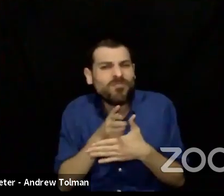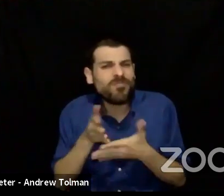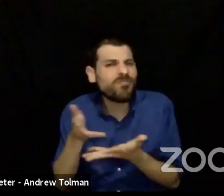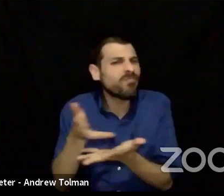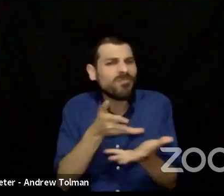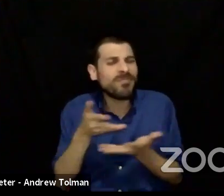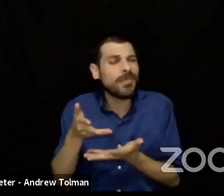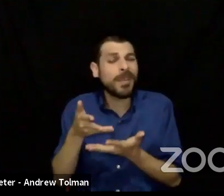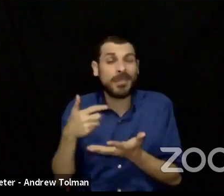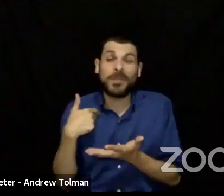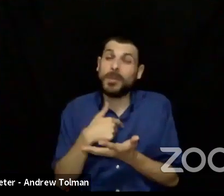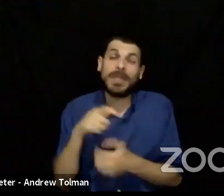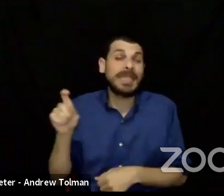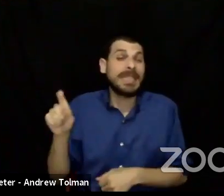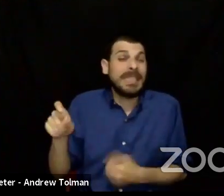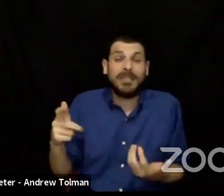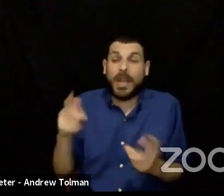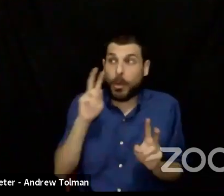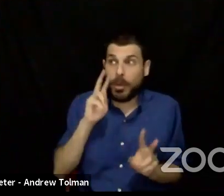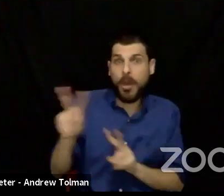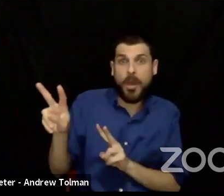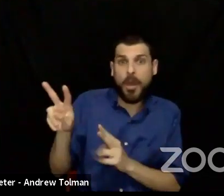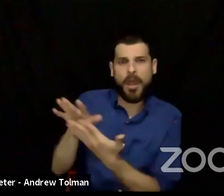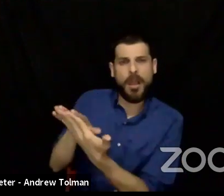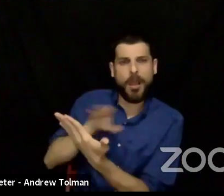there for us to emulate, you know. So